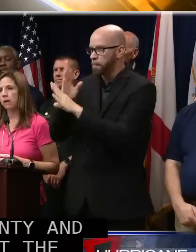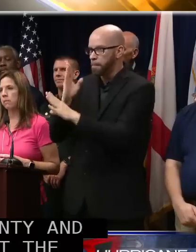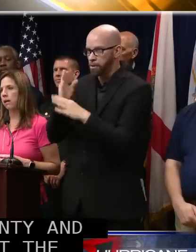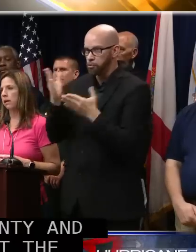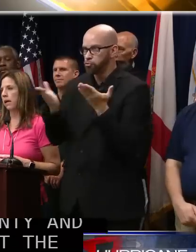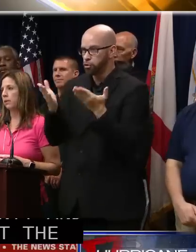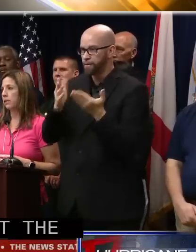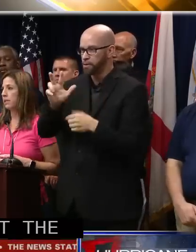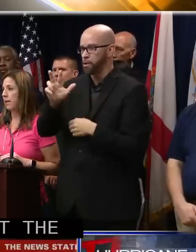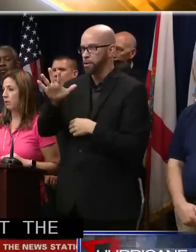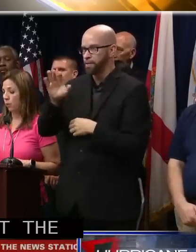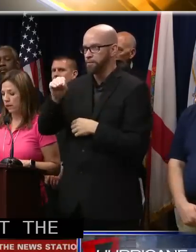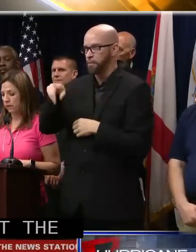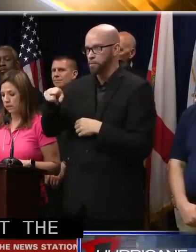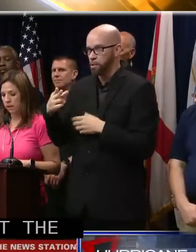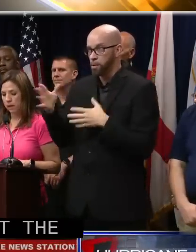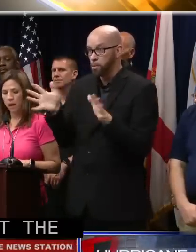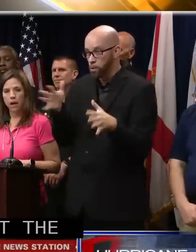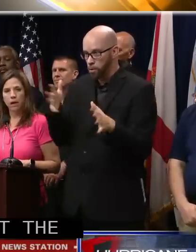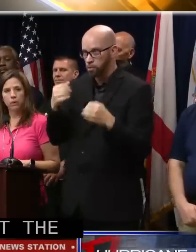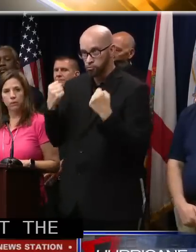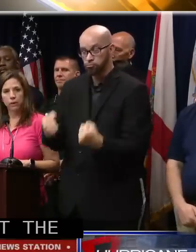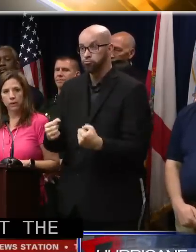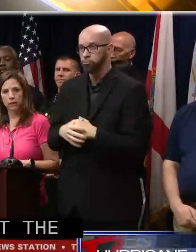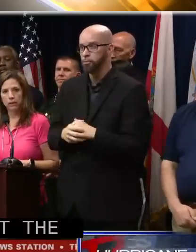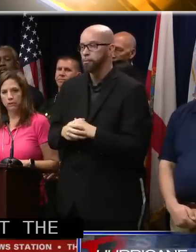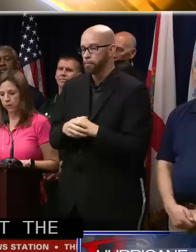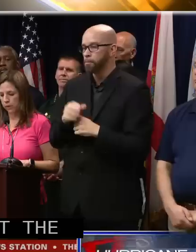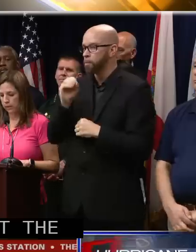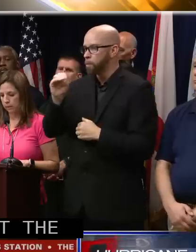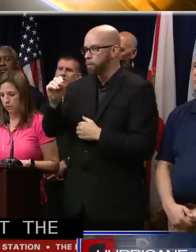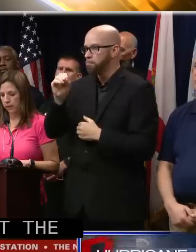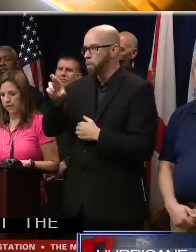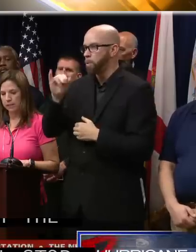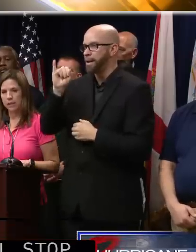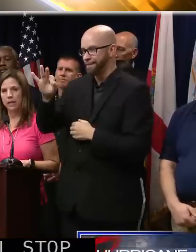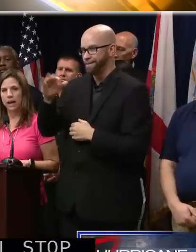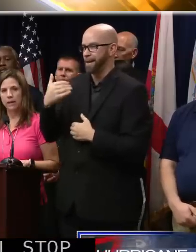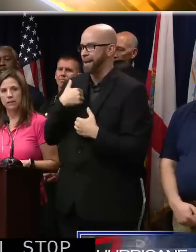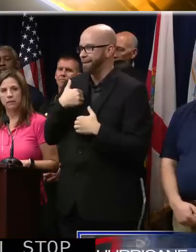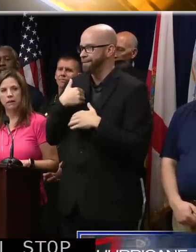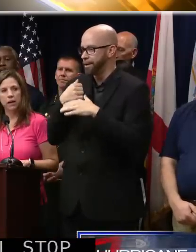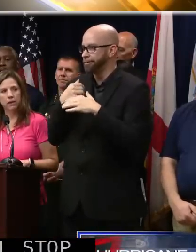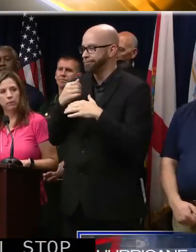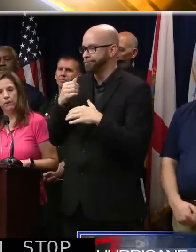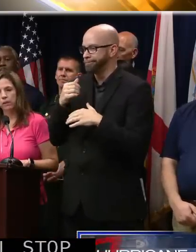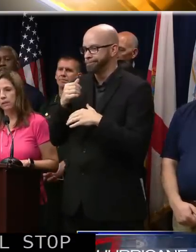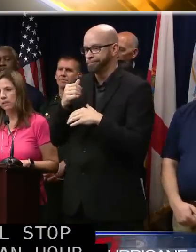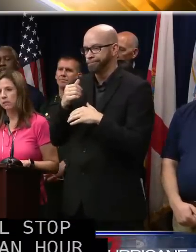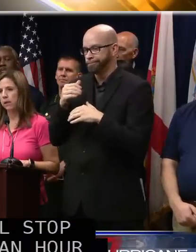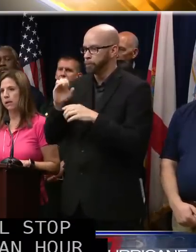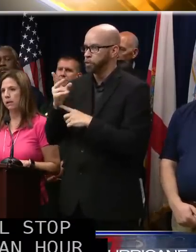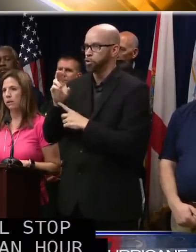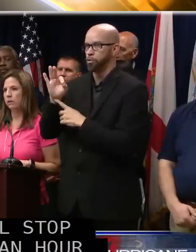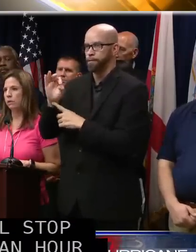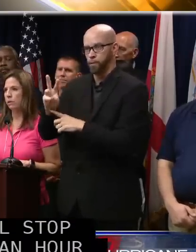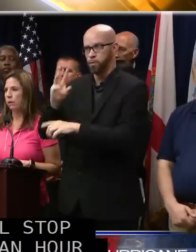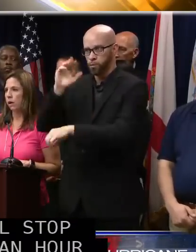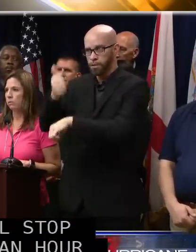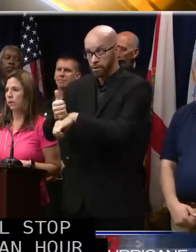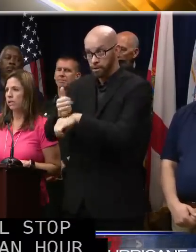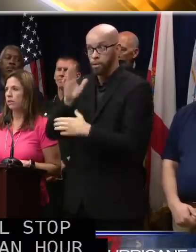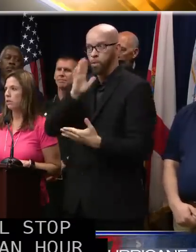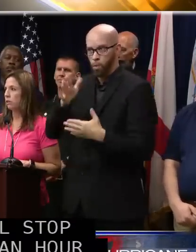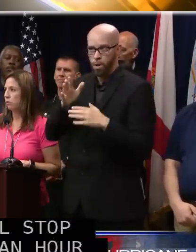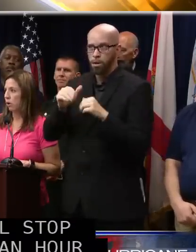at 35-mile-an-hour sustained winds or when a curfew is in place. And as of now, we are anticipating